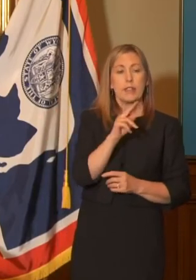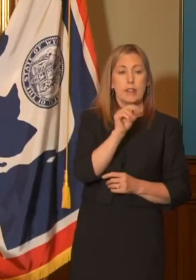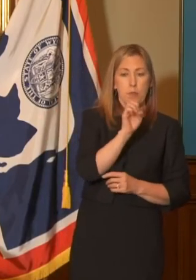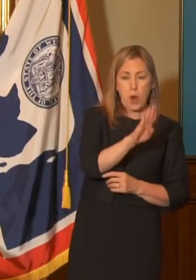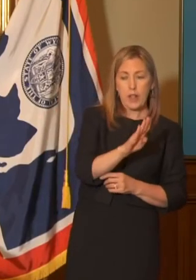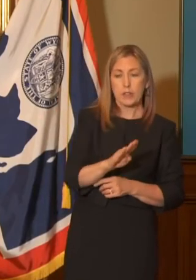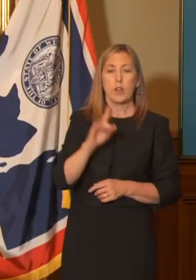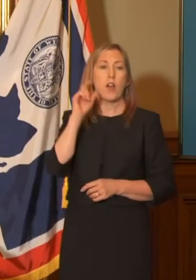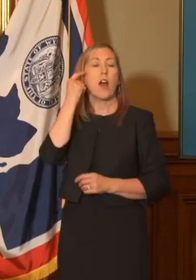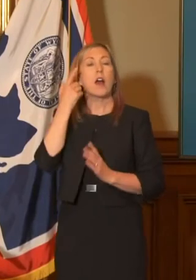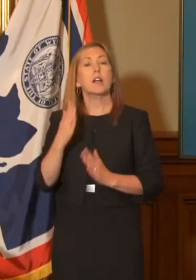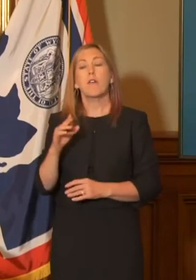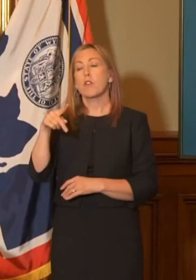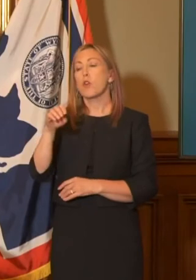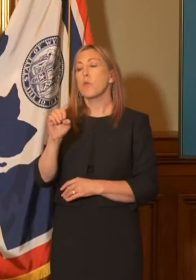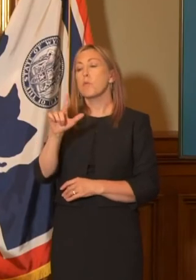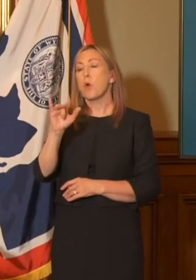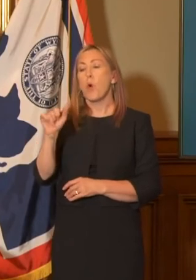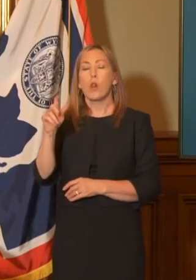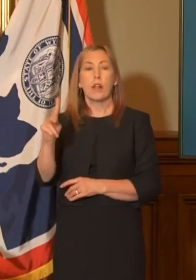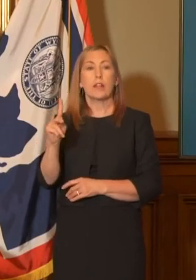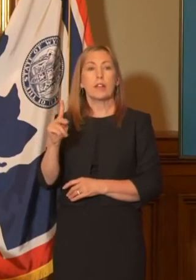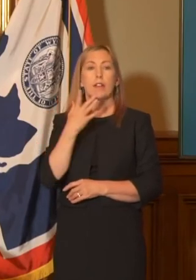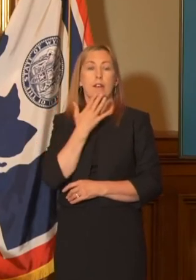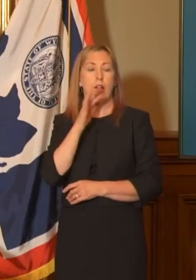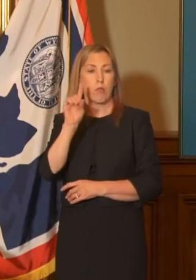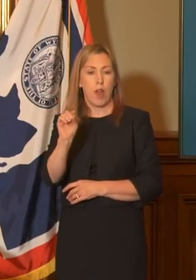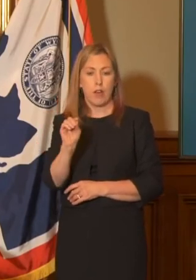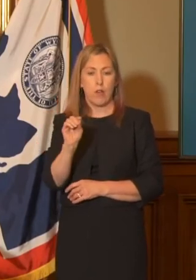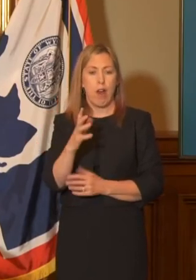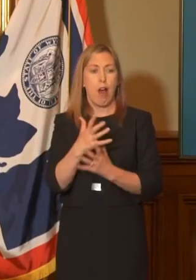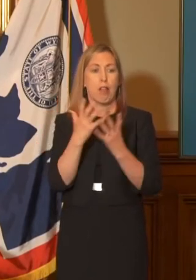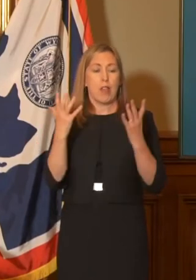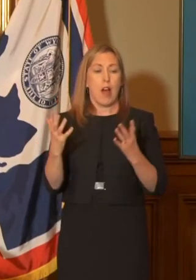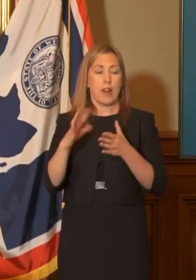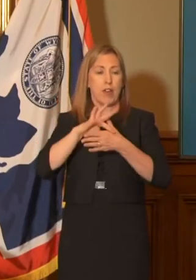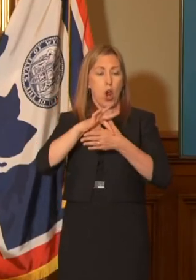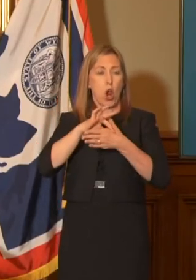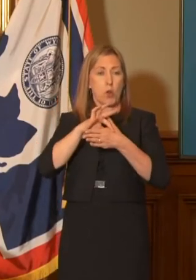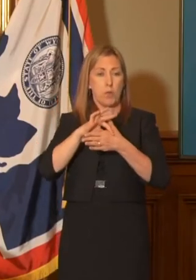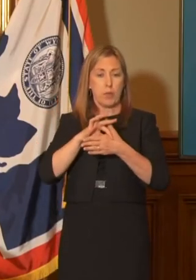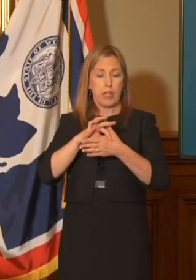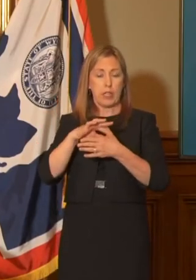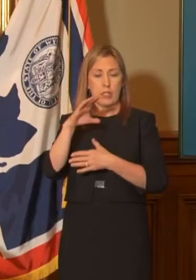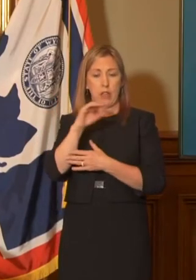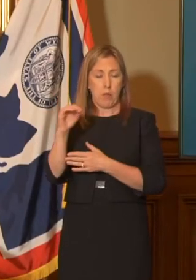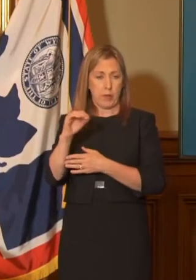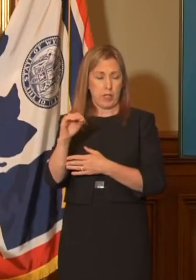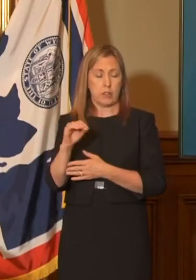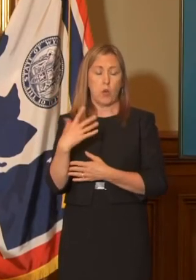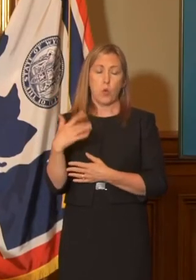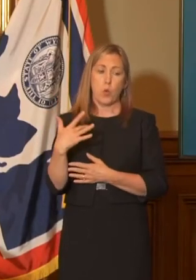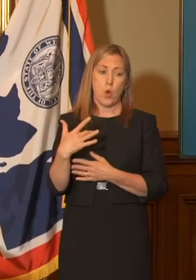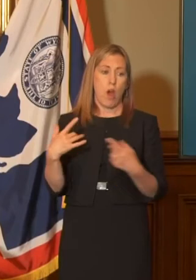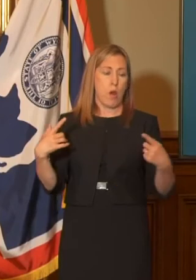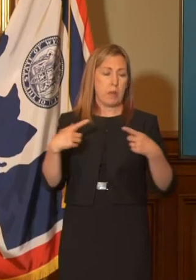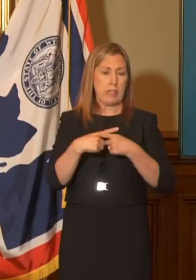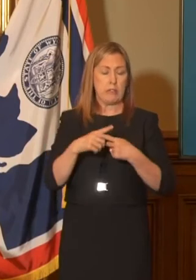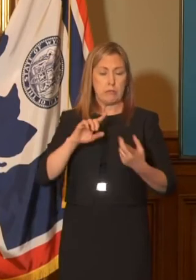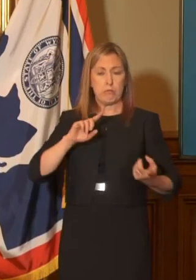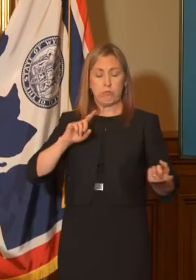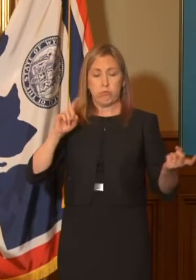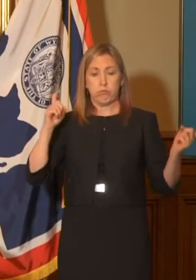Colorado. A lot of our meat packing potential is really being compromised at this point, and